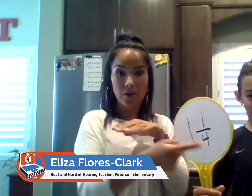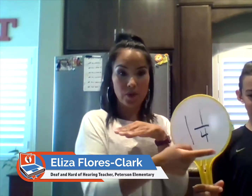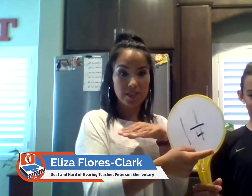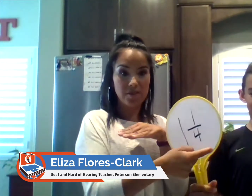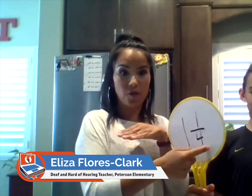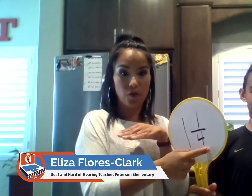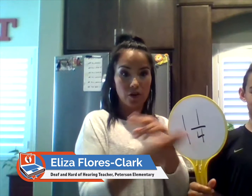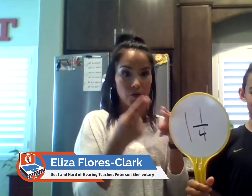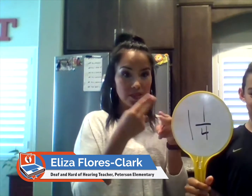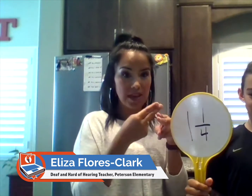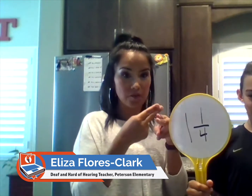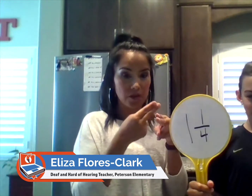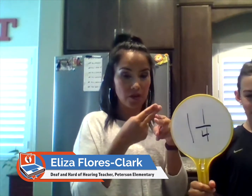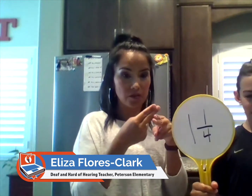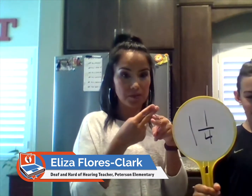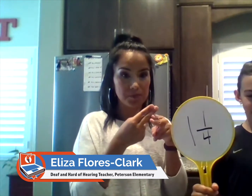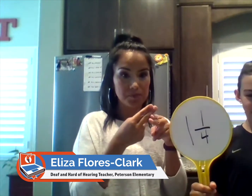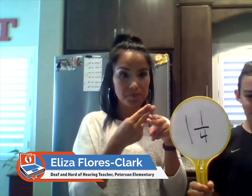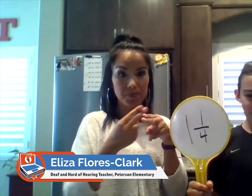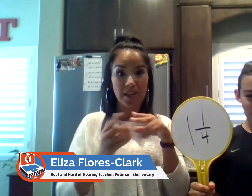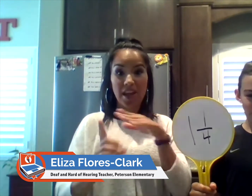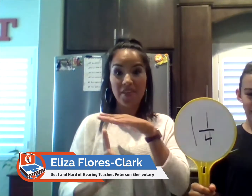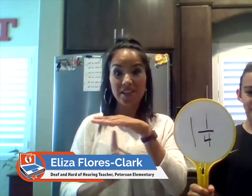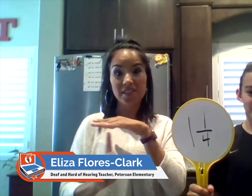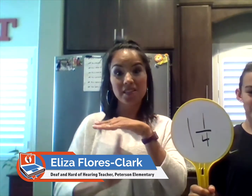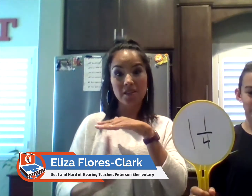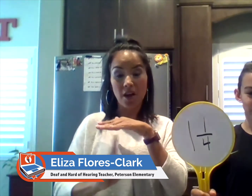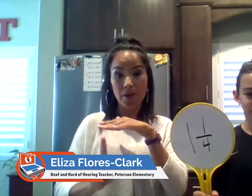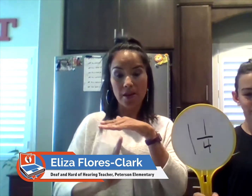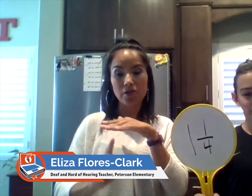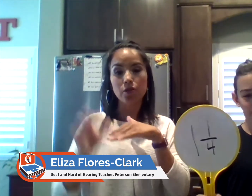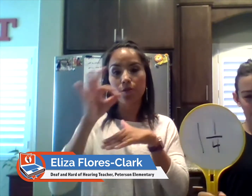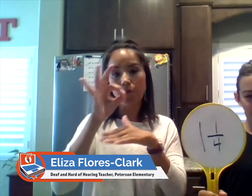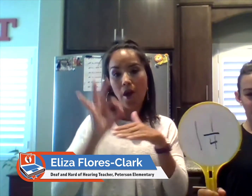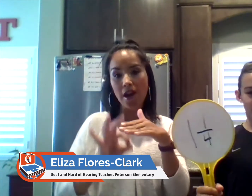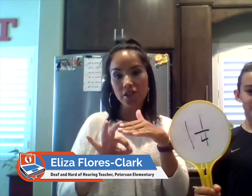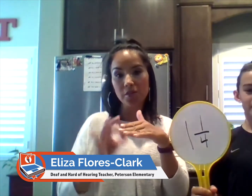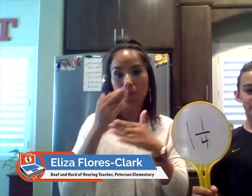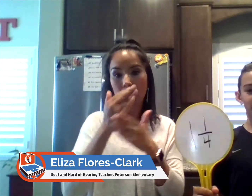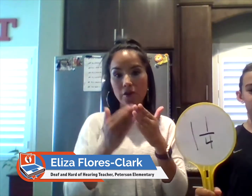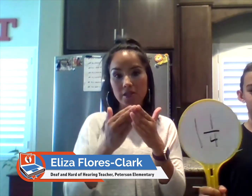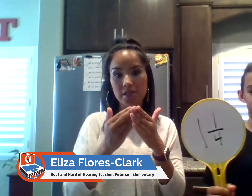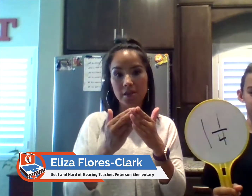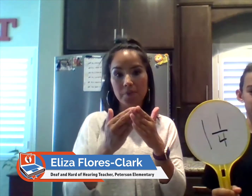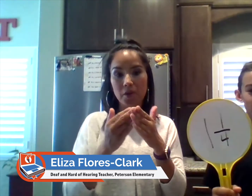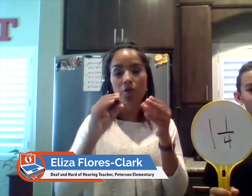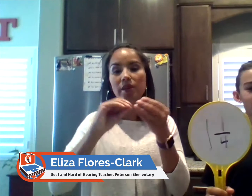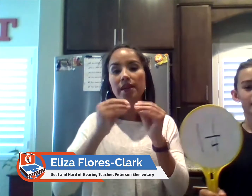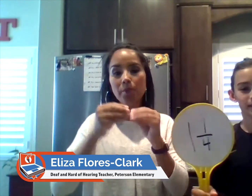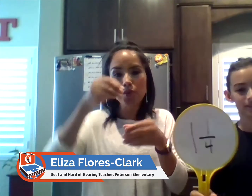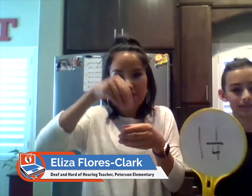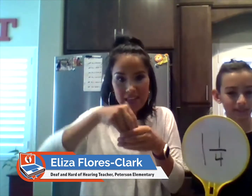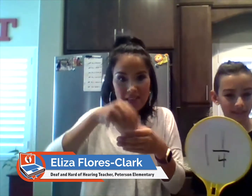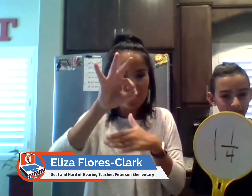the 4? What's that one called? It's a denominator. That's the denominator. So the fraction parts, or the numbers in the